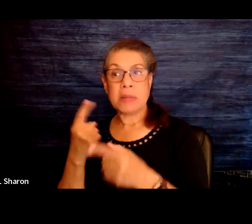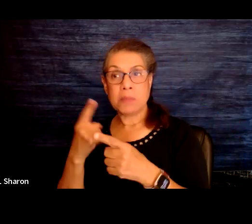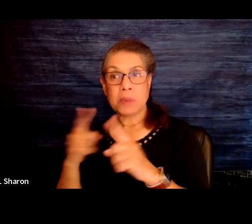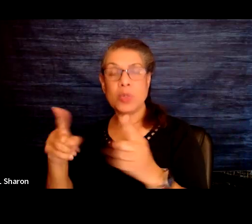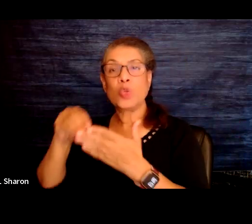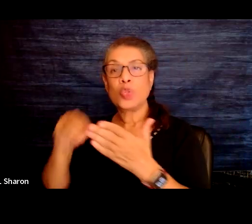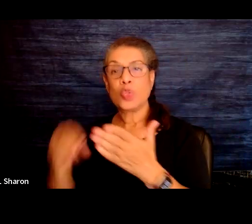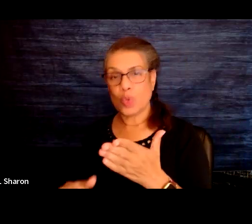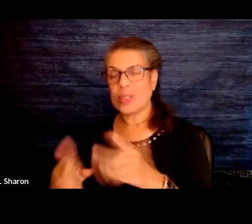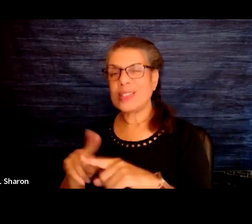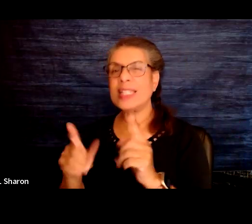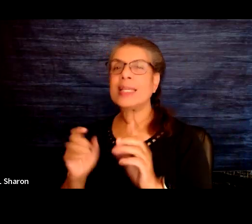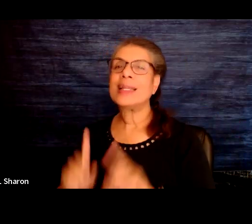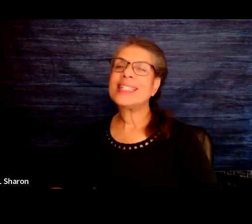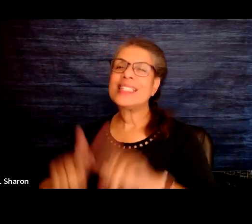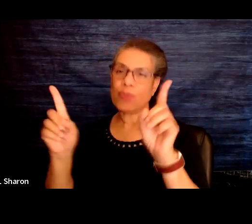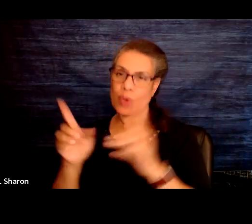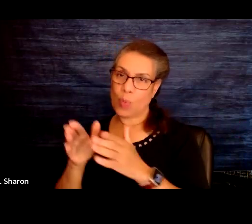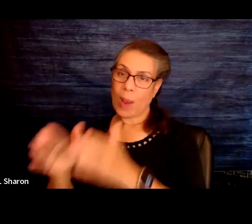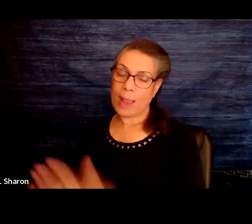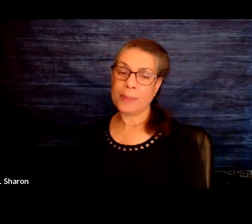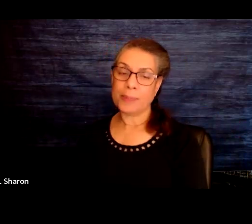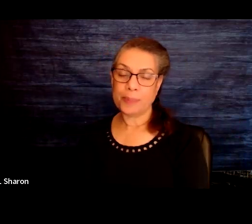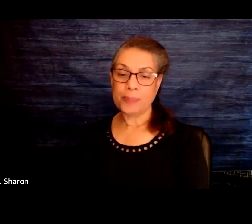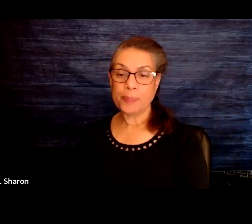requirements through some non-traditional ways. So we're addressing that as well.